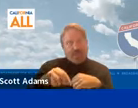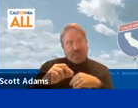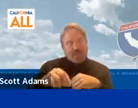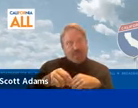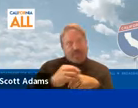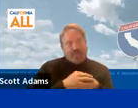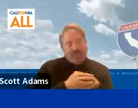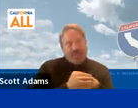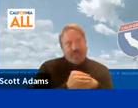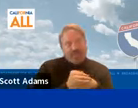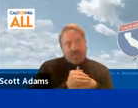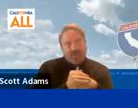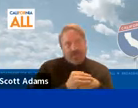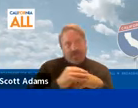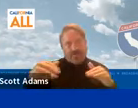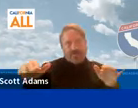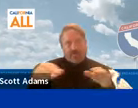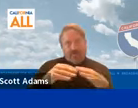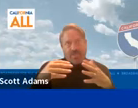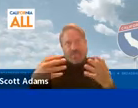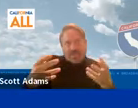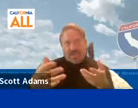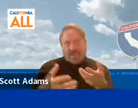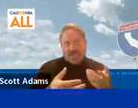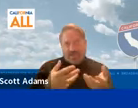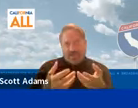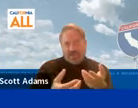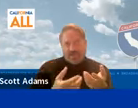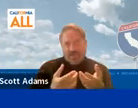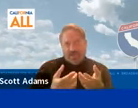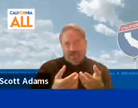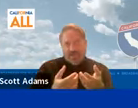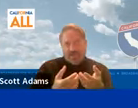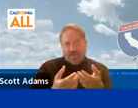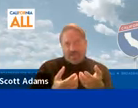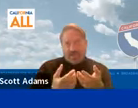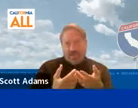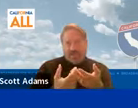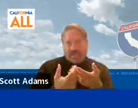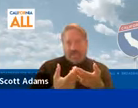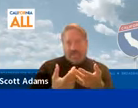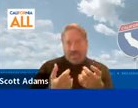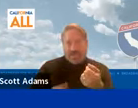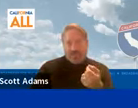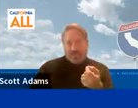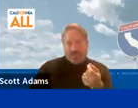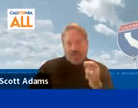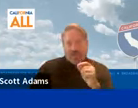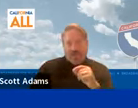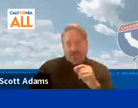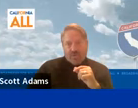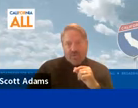other thing that I wanted to point out is, it feels to me that like a lot of this is about digital navigation, and